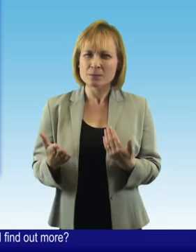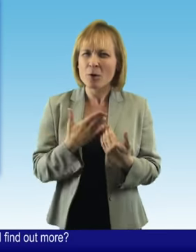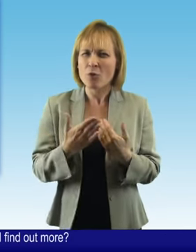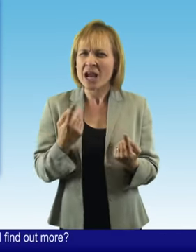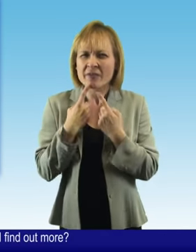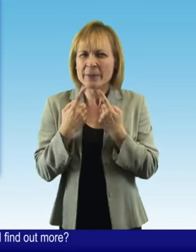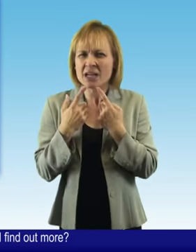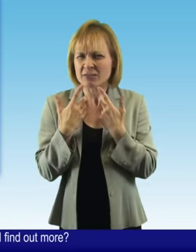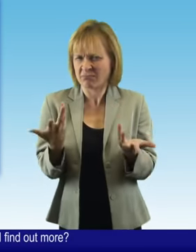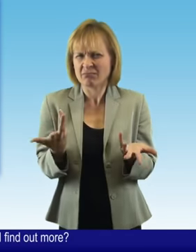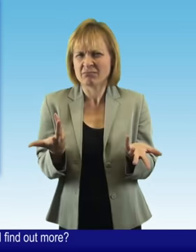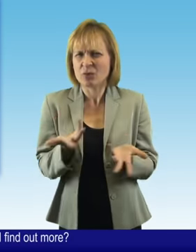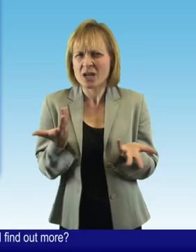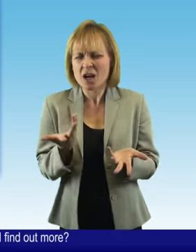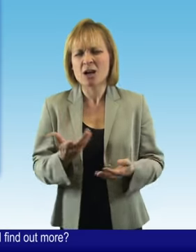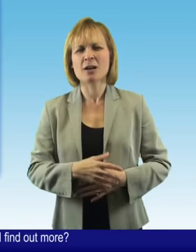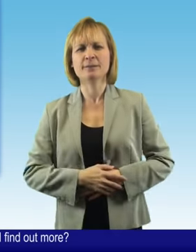How can I find out more?